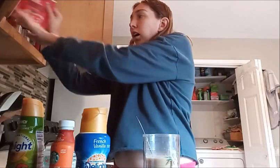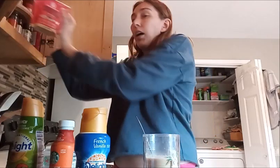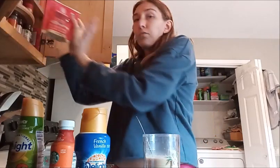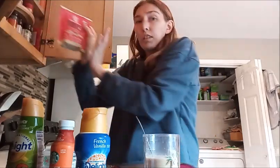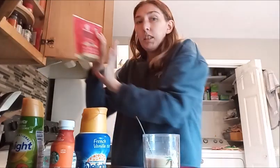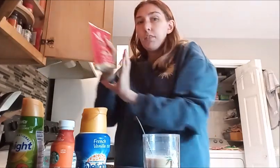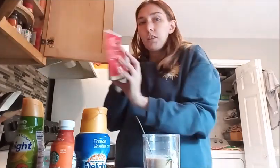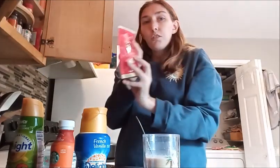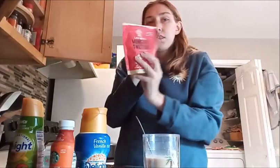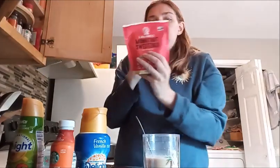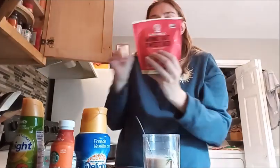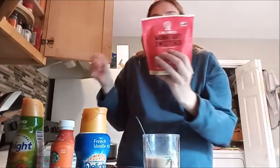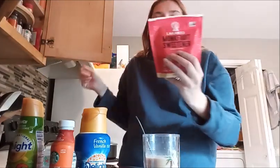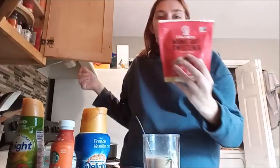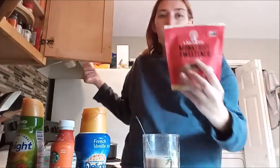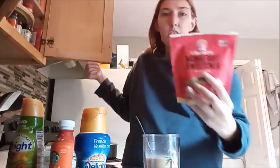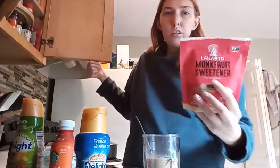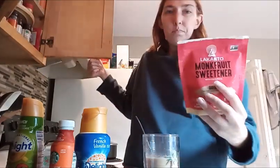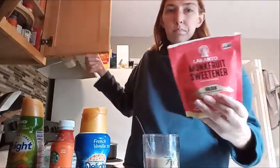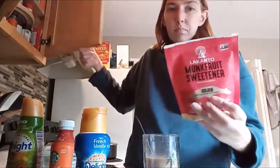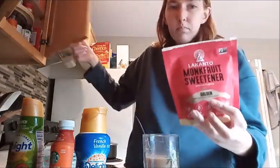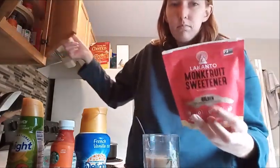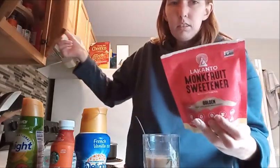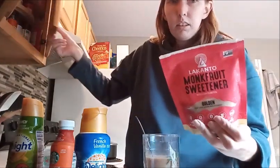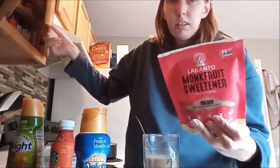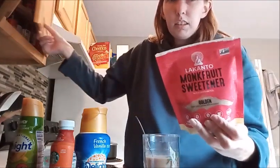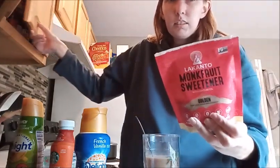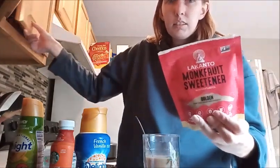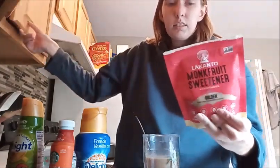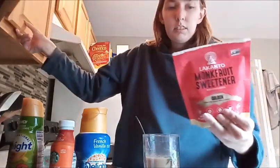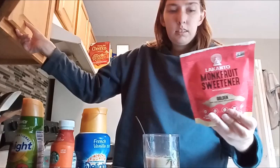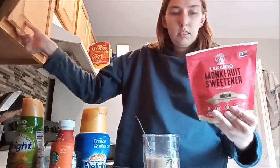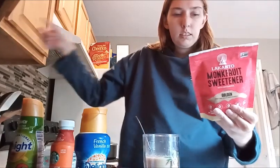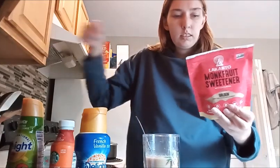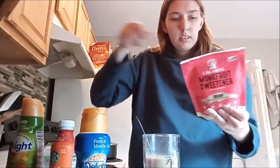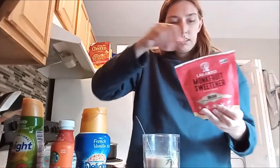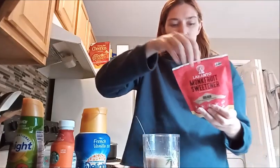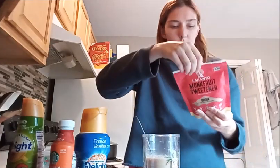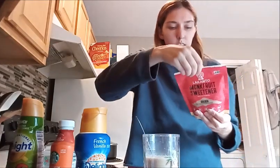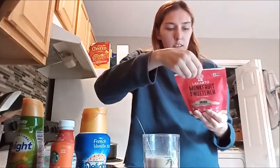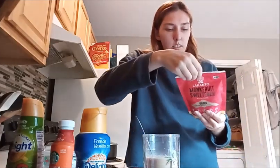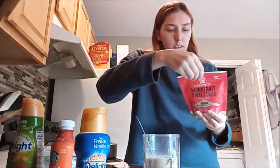I've rarely ever used this stuff, but it is a sweetener thing. And there's,